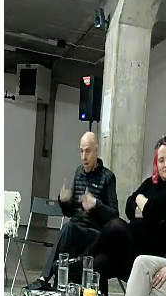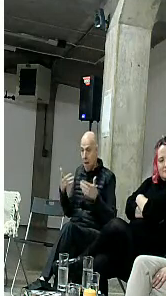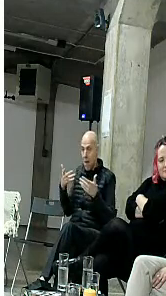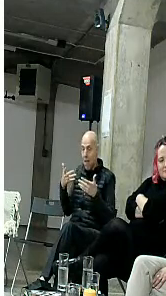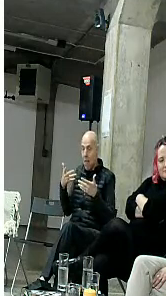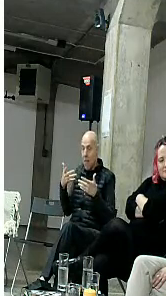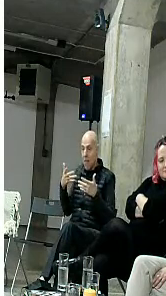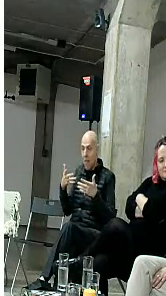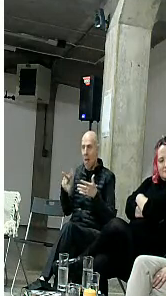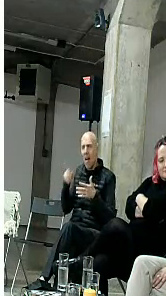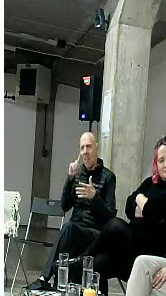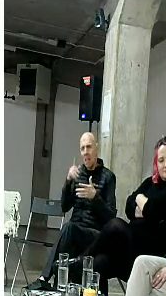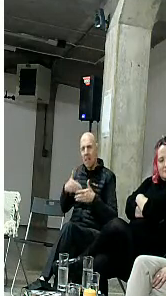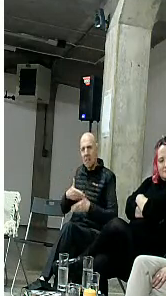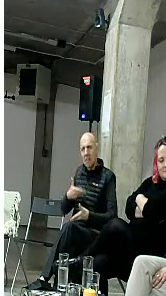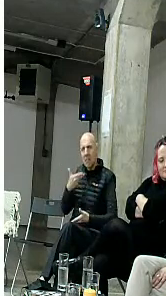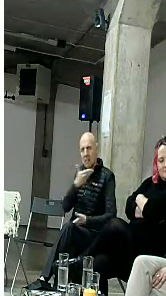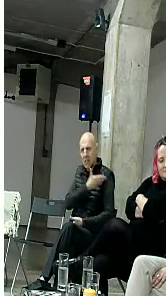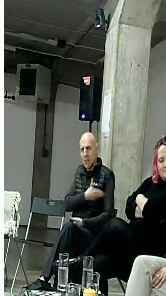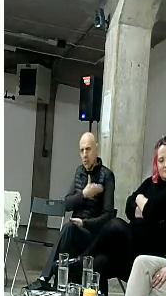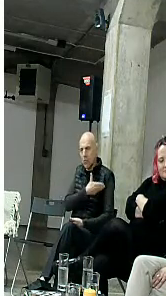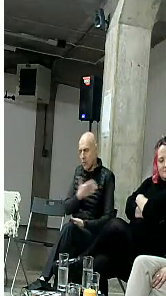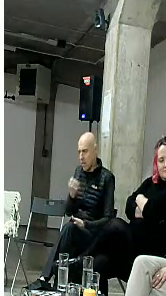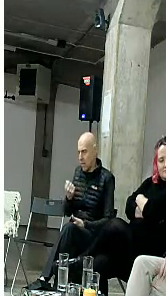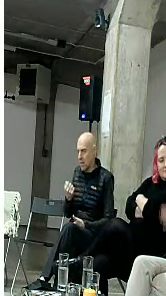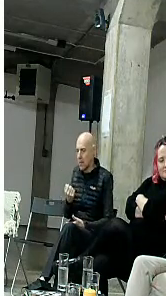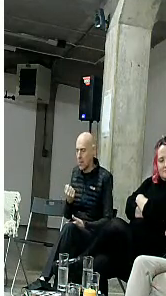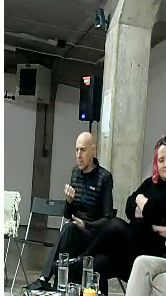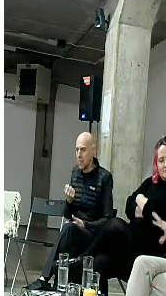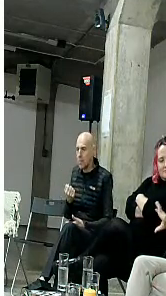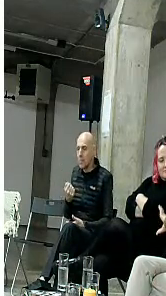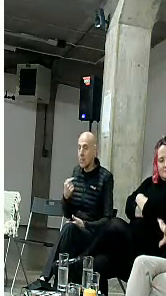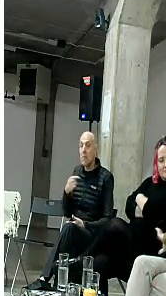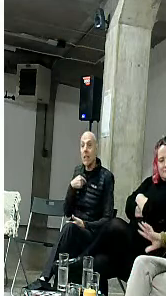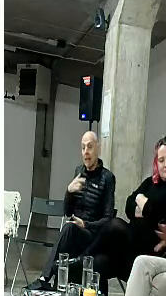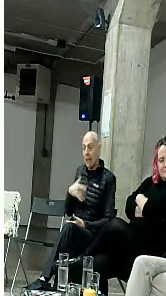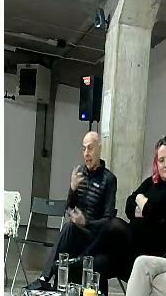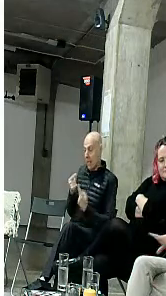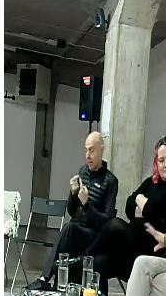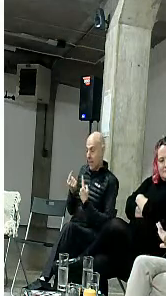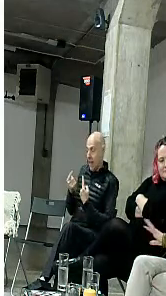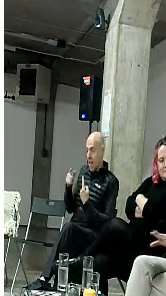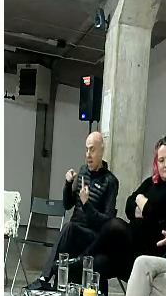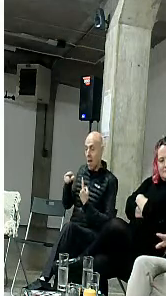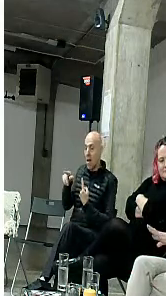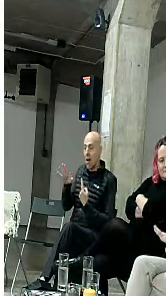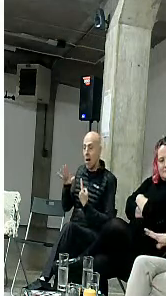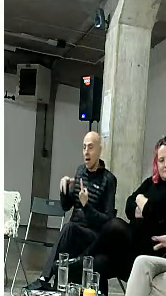he did have a t-shirt on. And we live by the